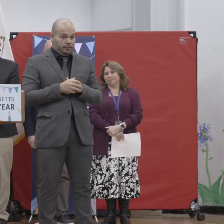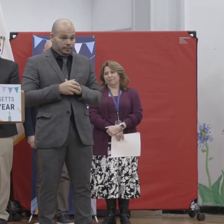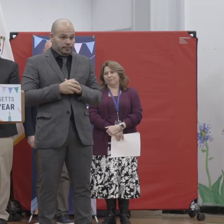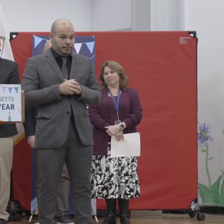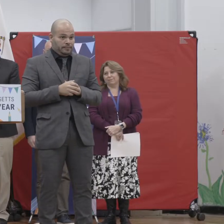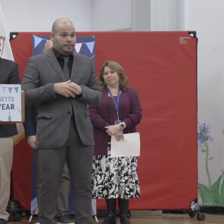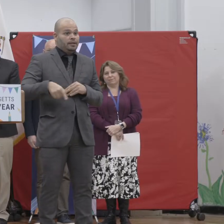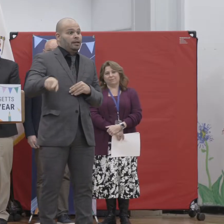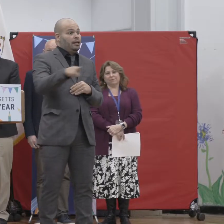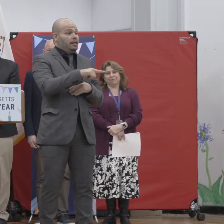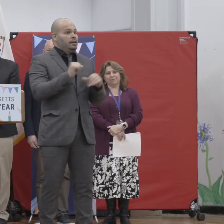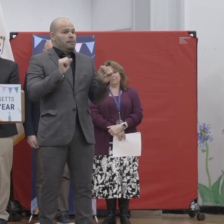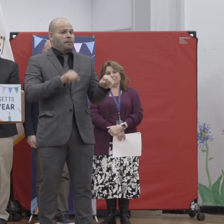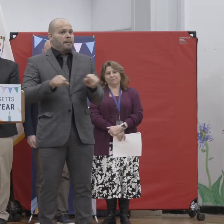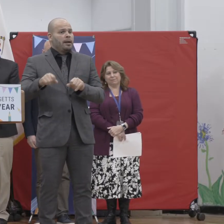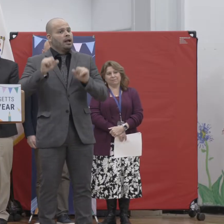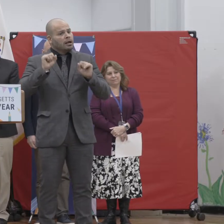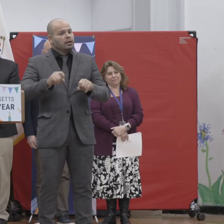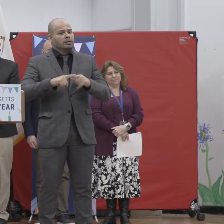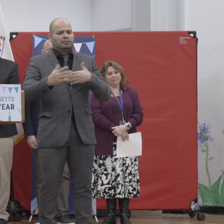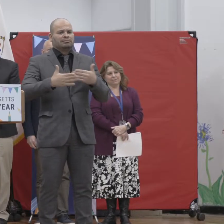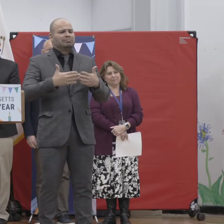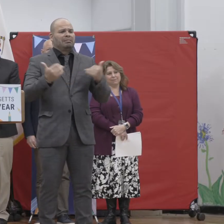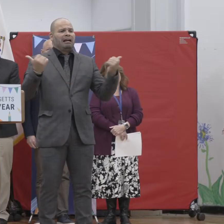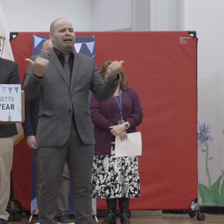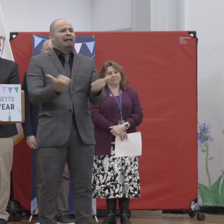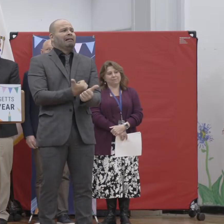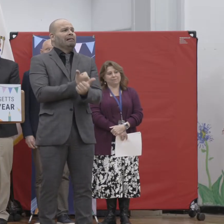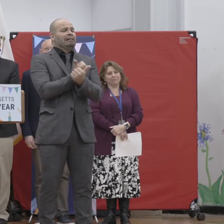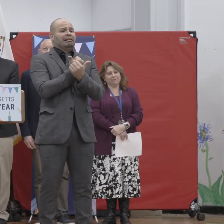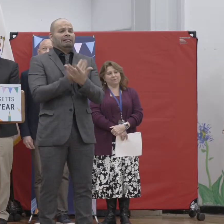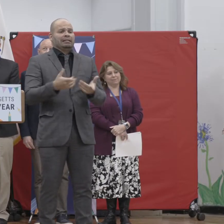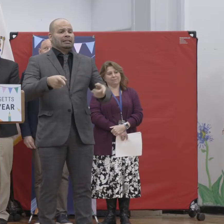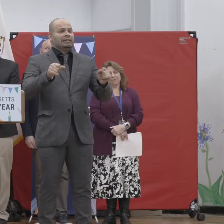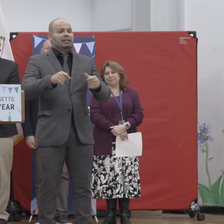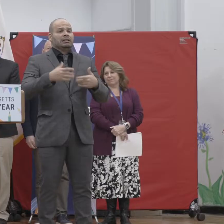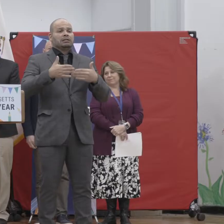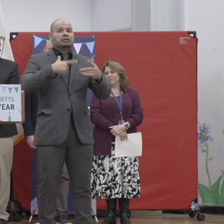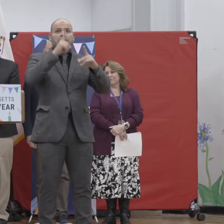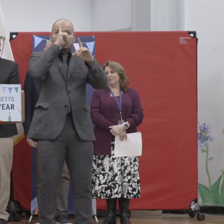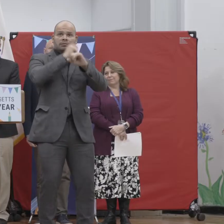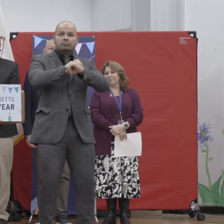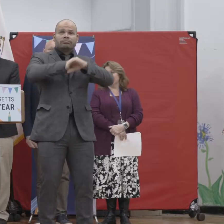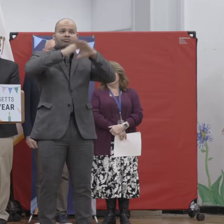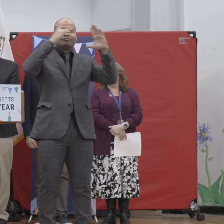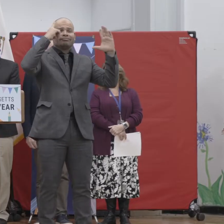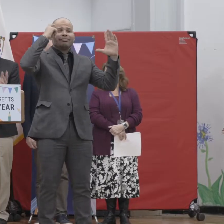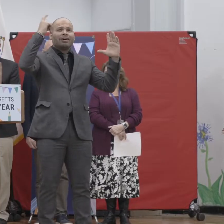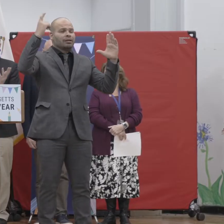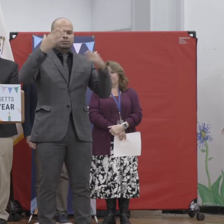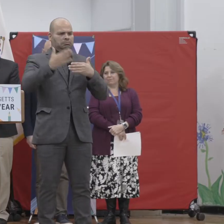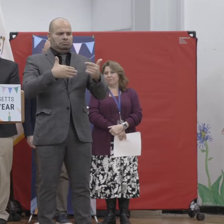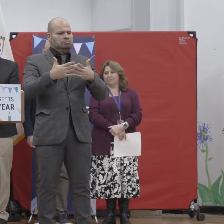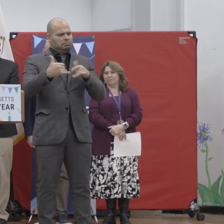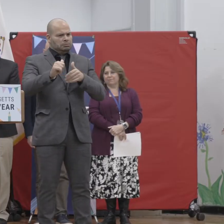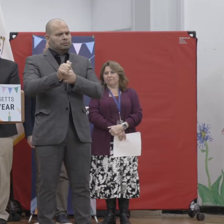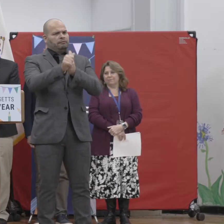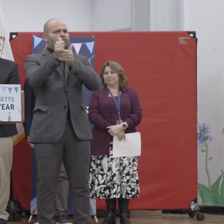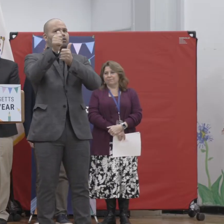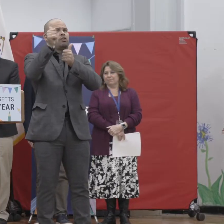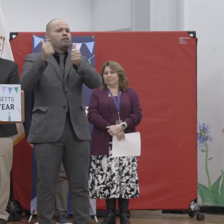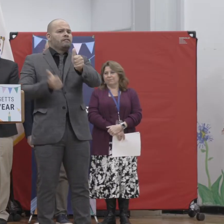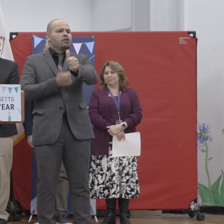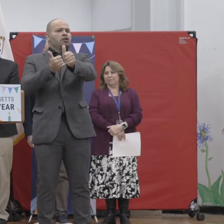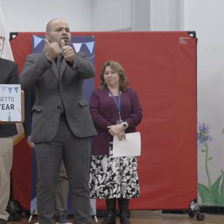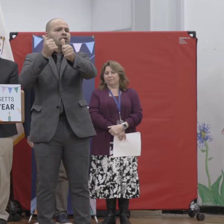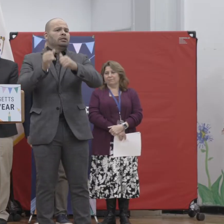of doing anything and everything, including things that you haven't even imagined yet. But one of the reasons you go to school is so that you can get